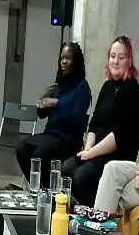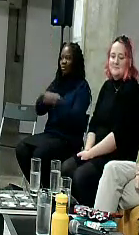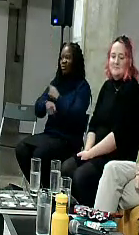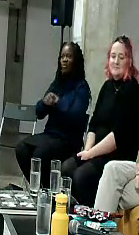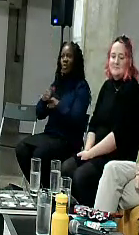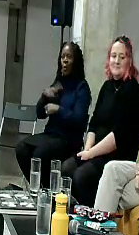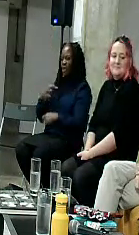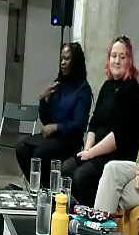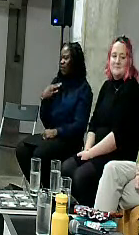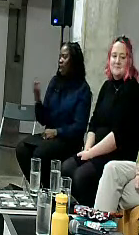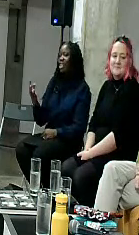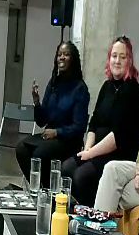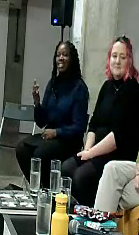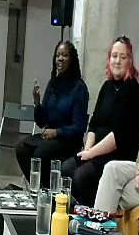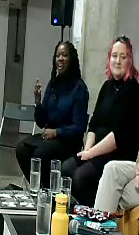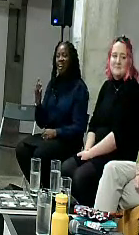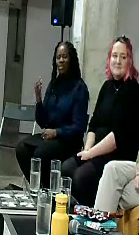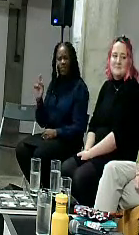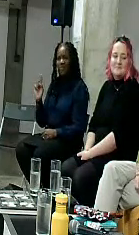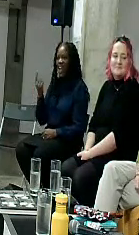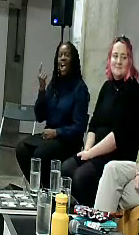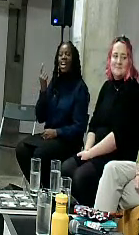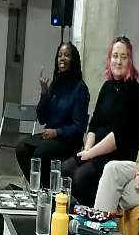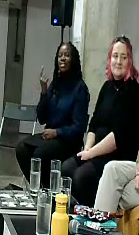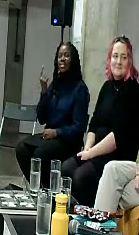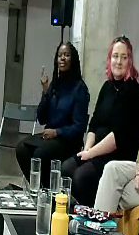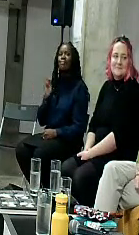you know, or volunteer.